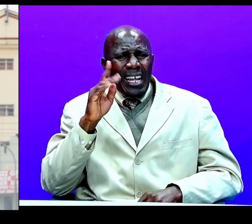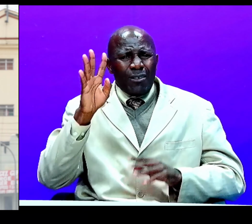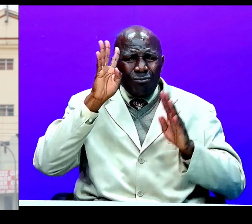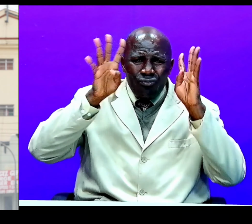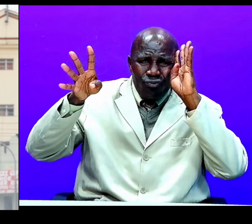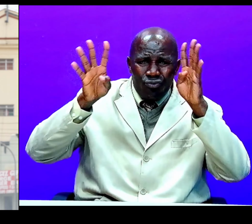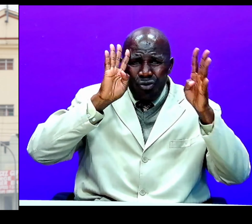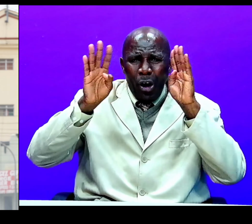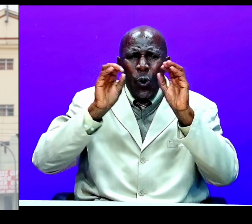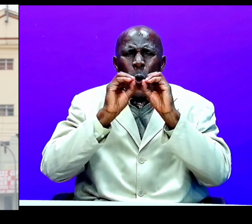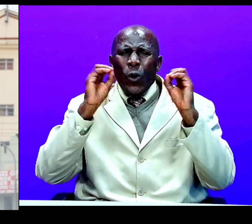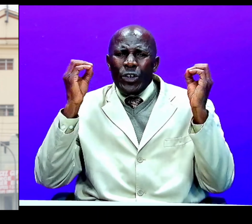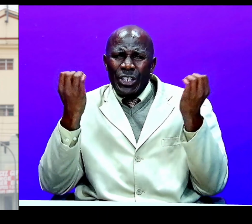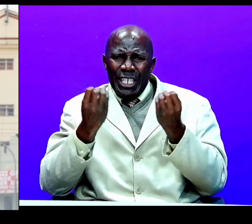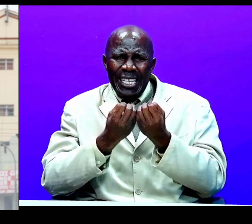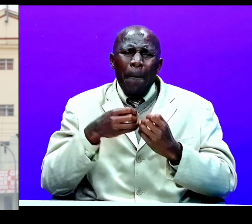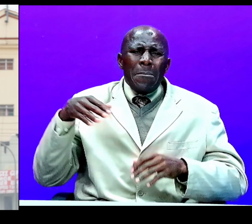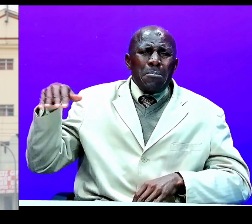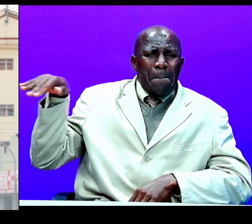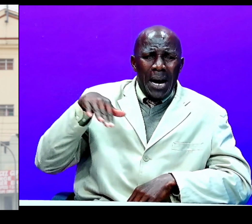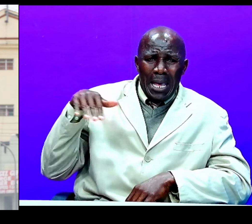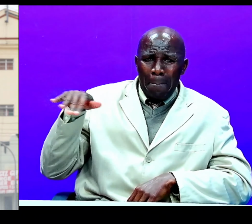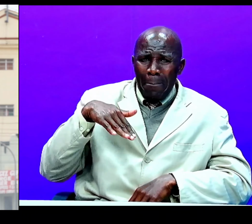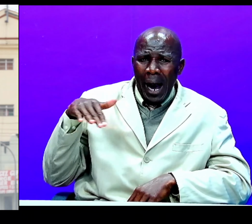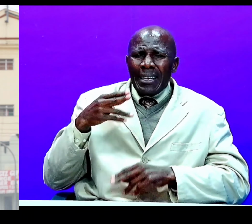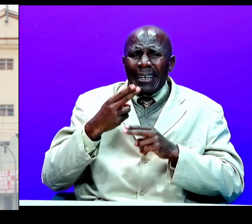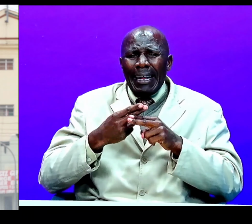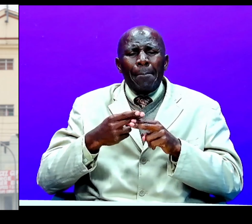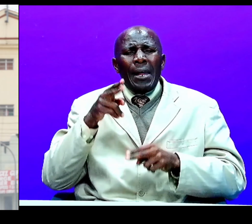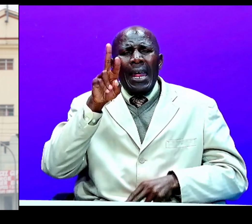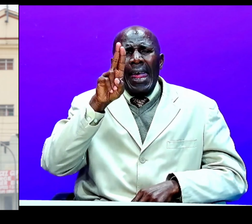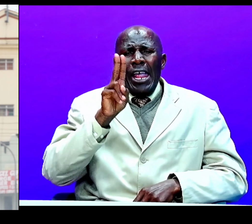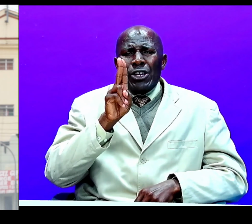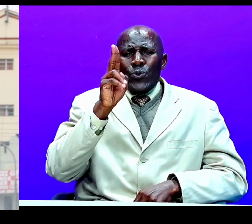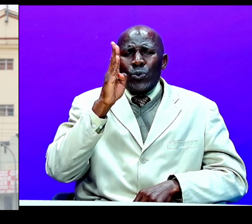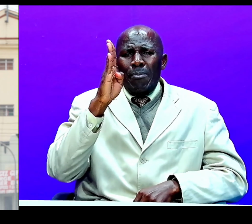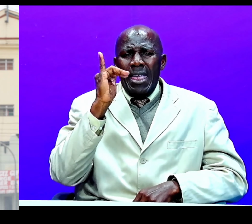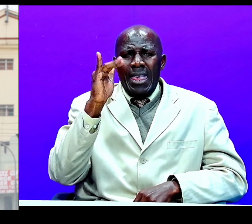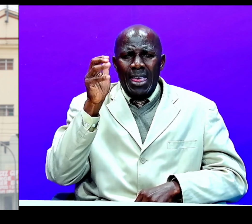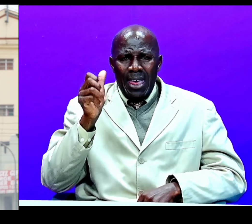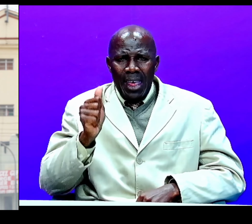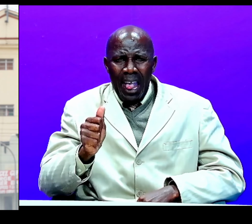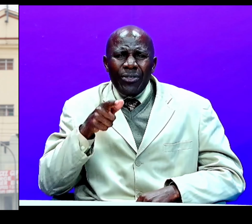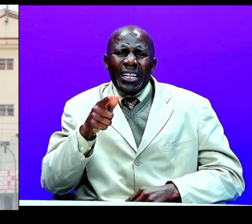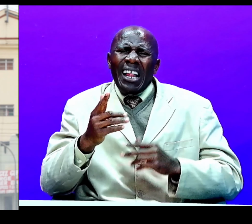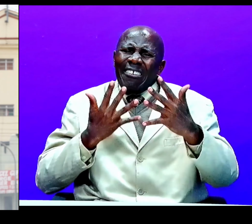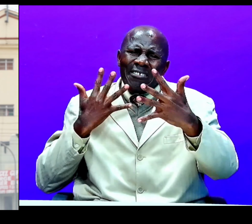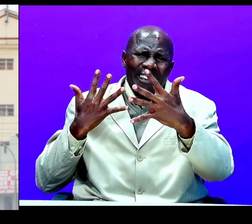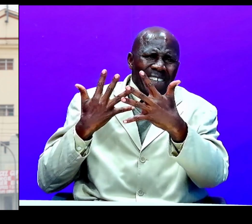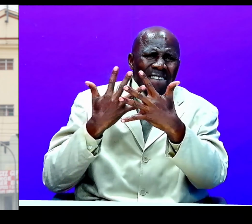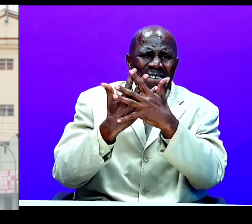and others like Njeru Gathangu, John Kamwina,